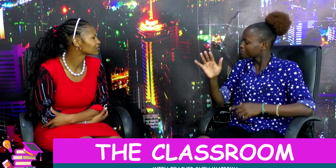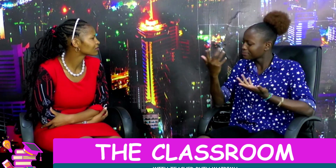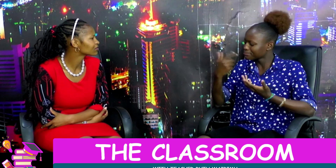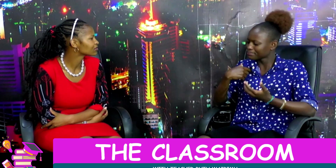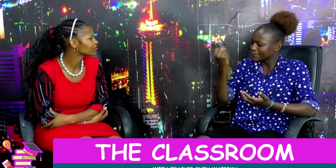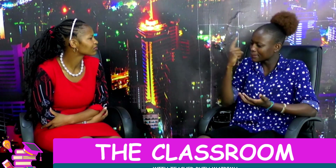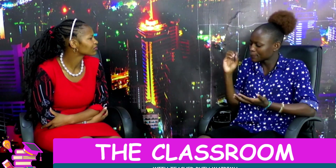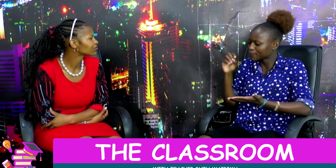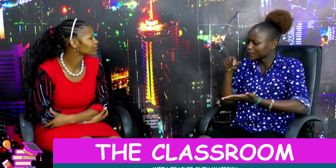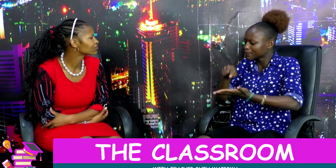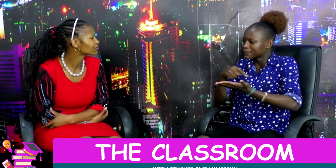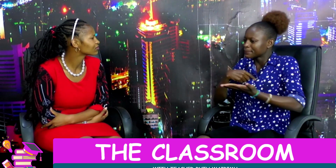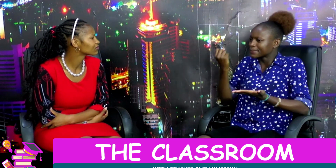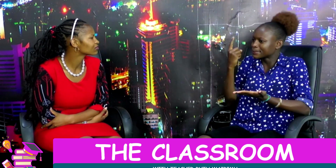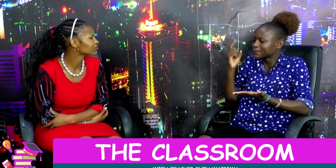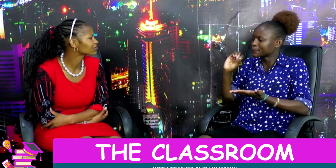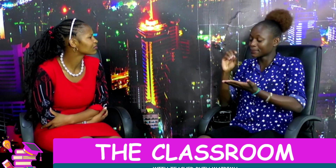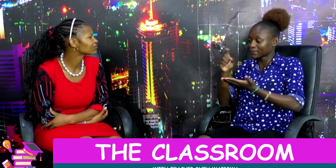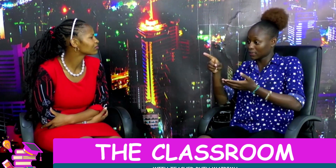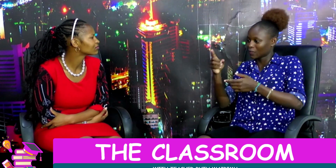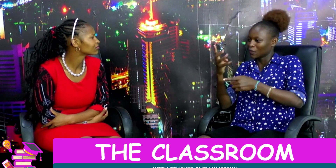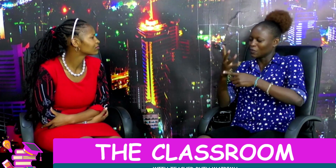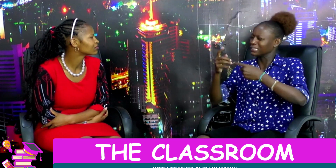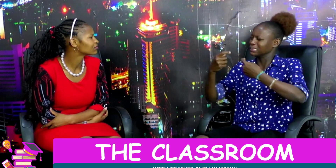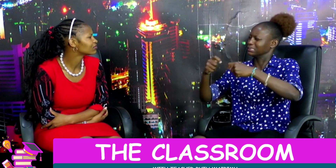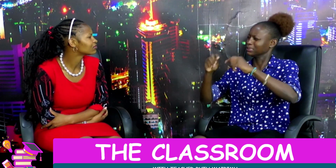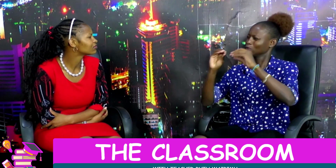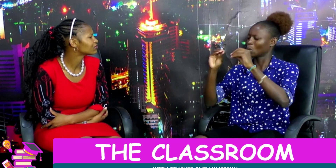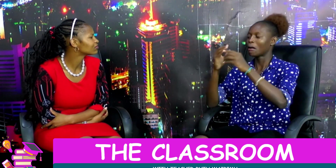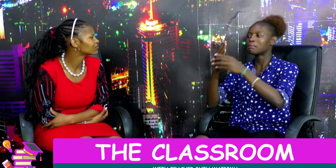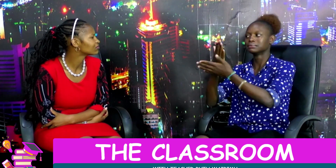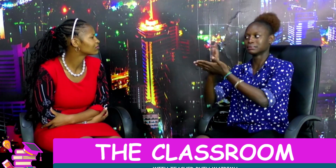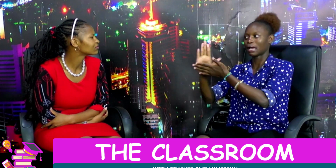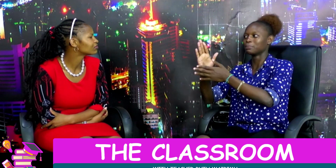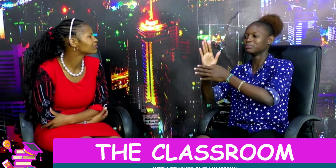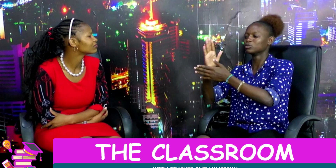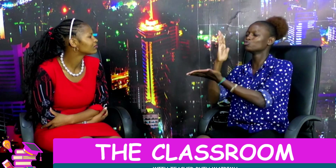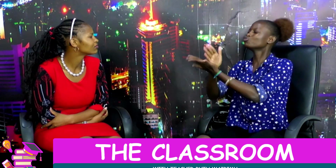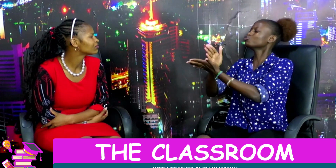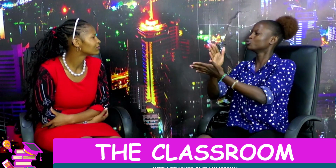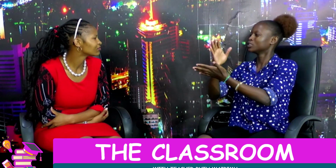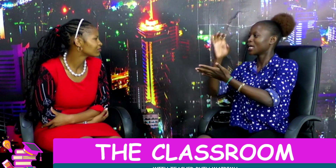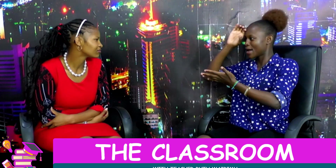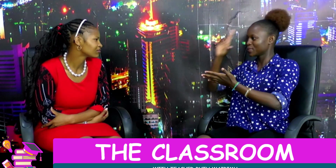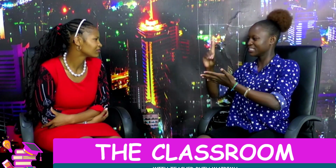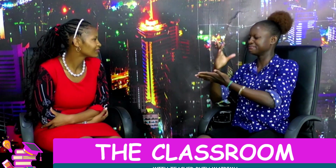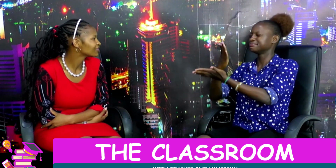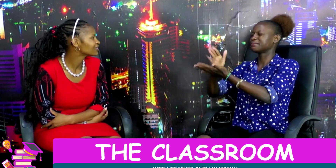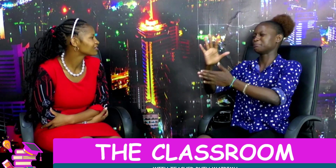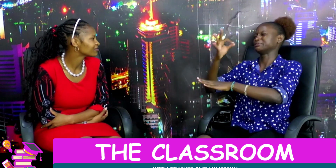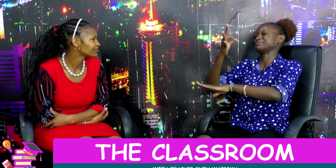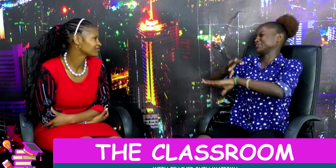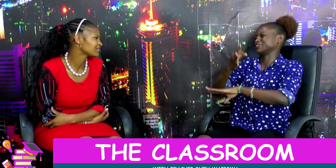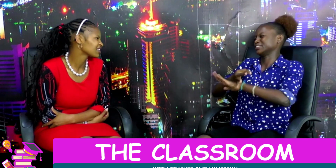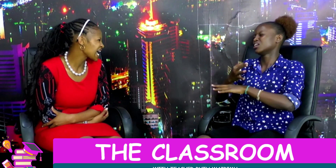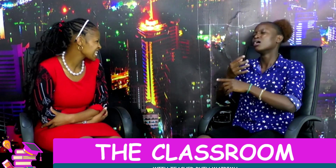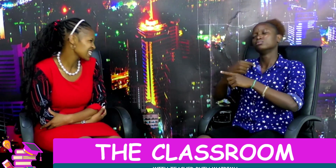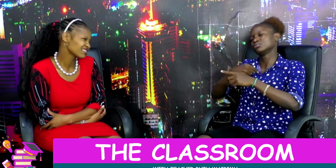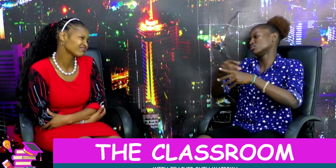try to, most spoke rather than sign, and that made it very hard for me to understand. So I had to rely on the help of